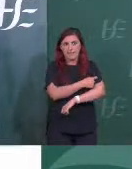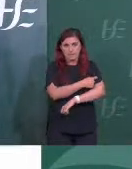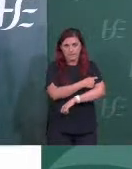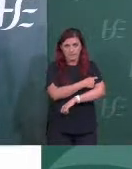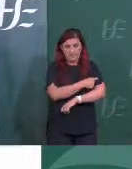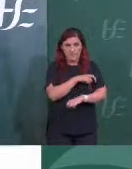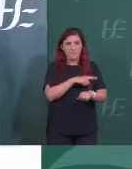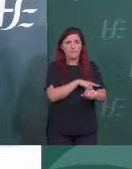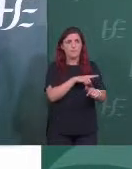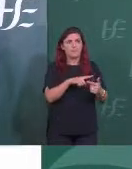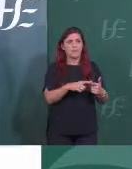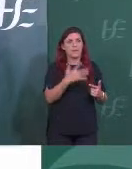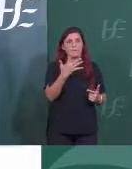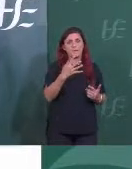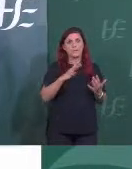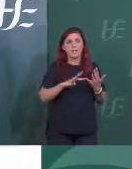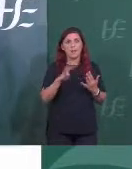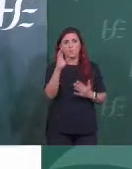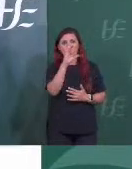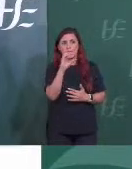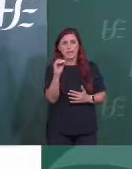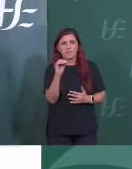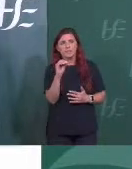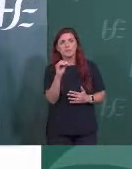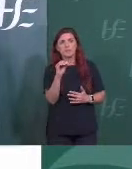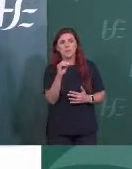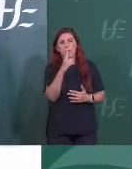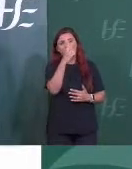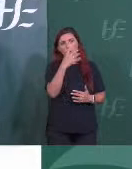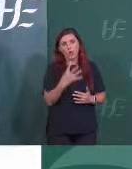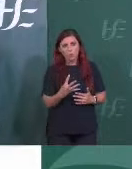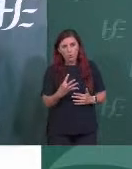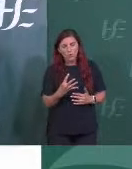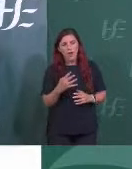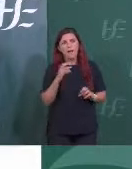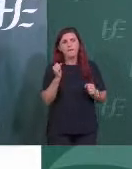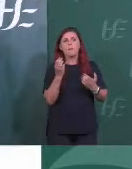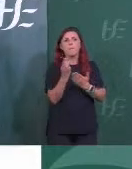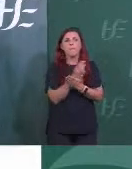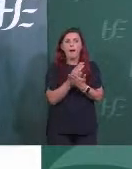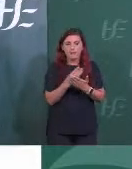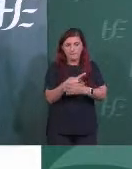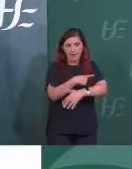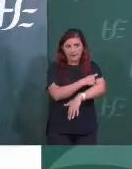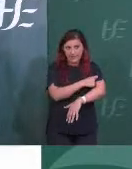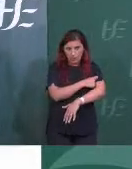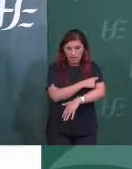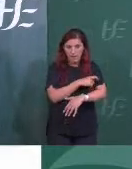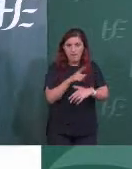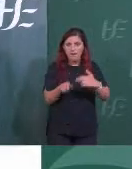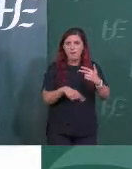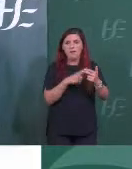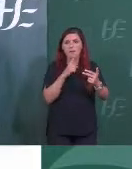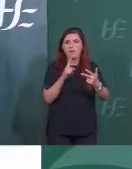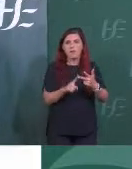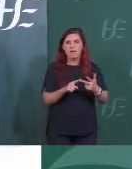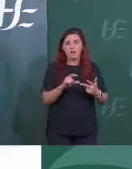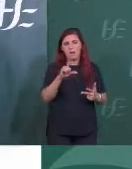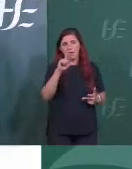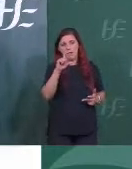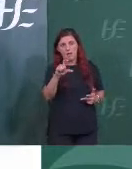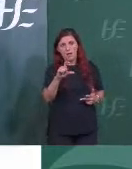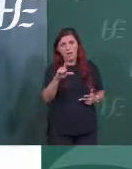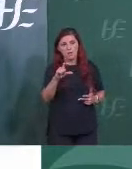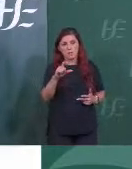It's 59%. A smaller proportion, just about a quarter, were partly vaccinated. And the smallest proportion occurred in those who were